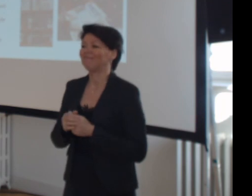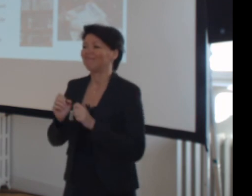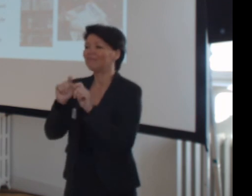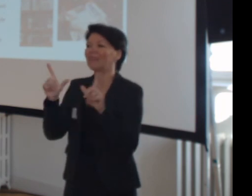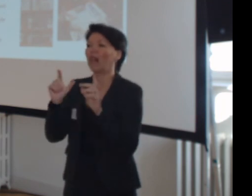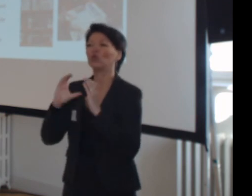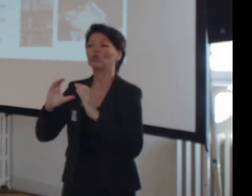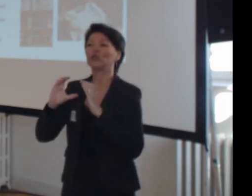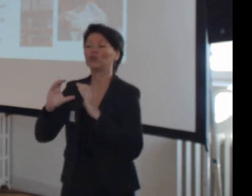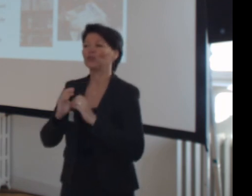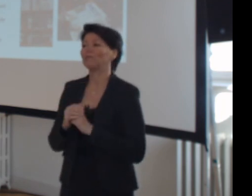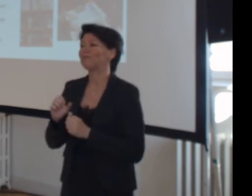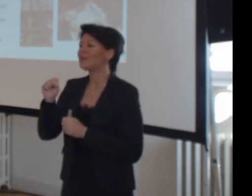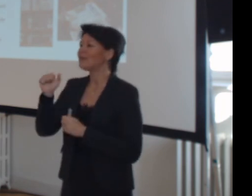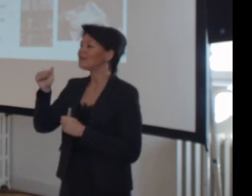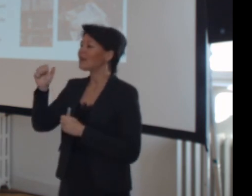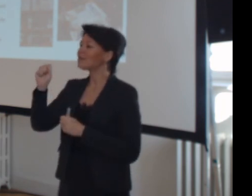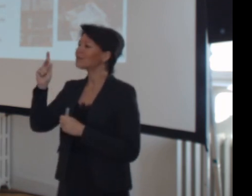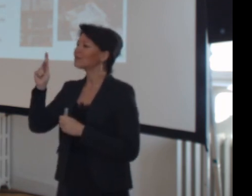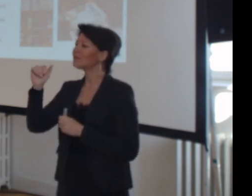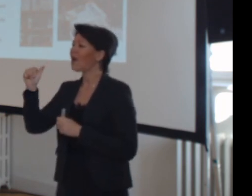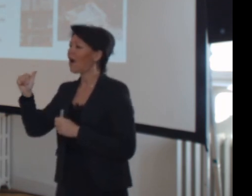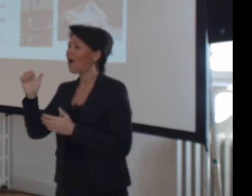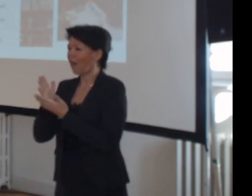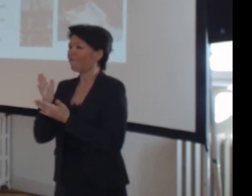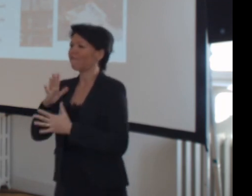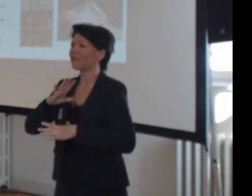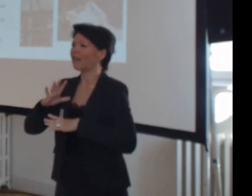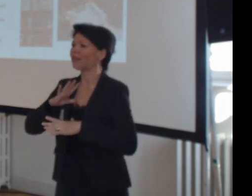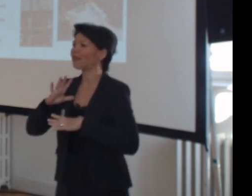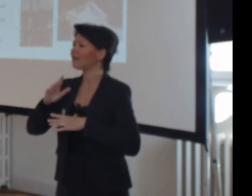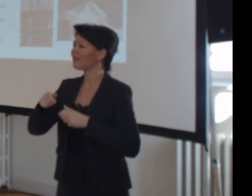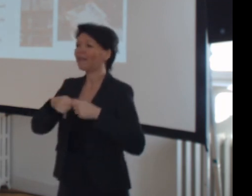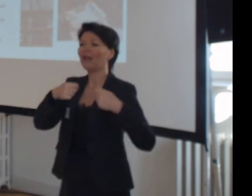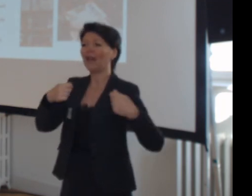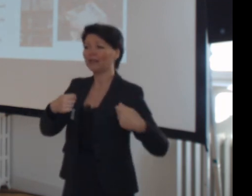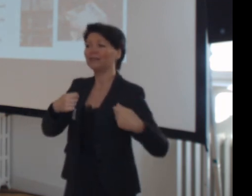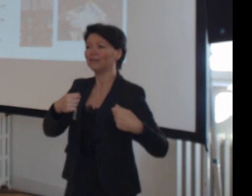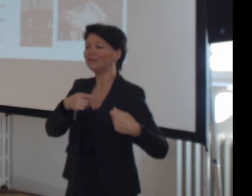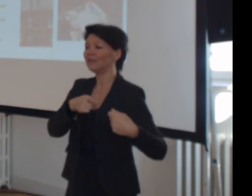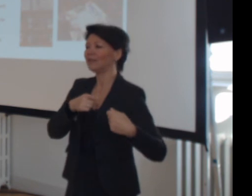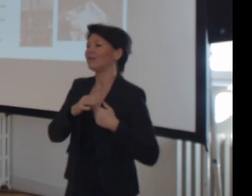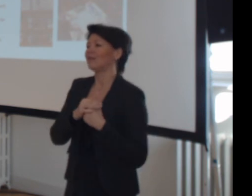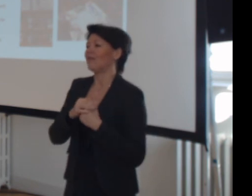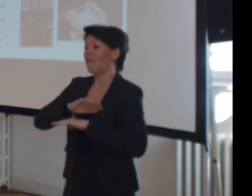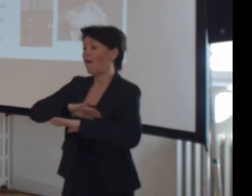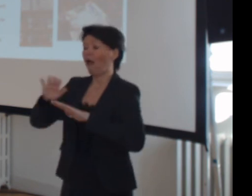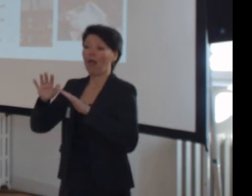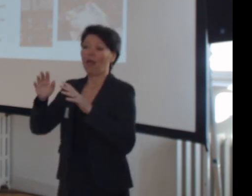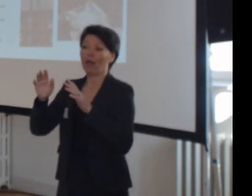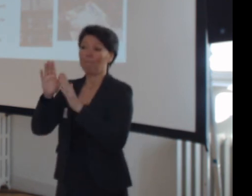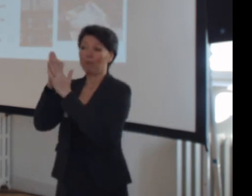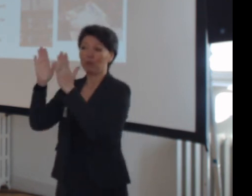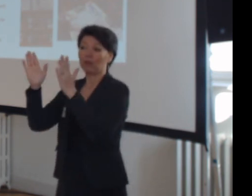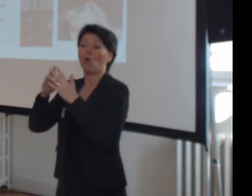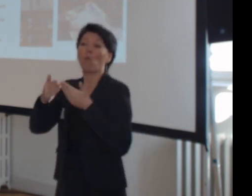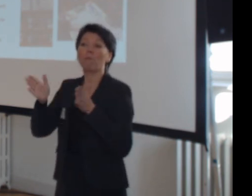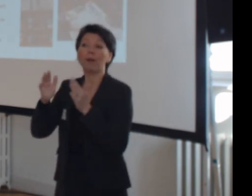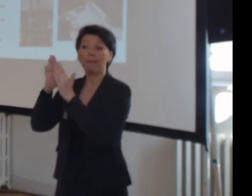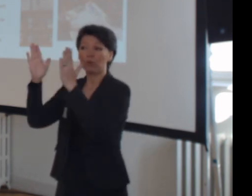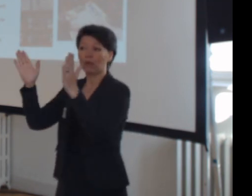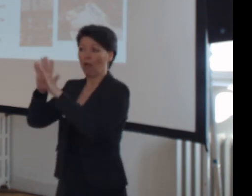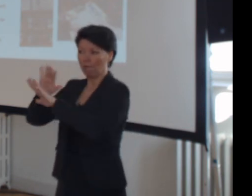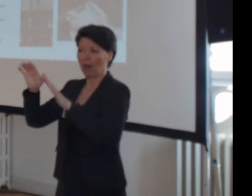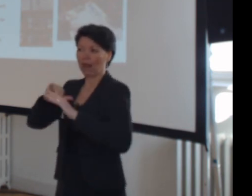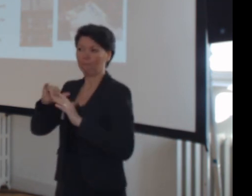courses. Saskia referred to it in her introduction. All libraries have, public libraries